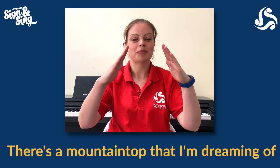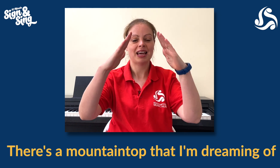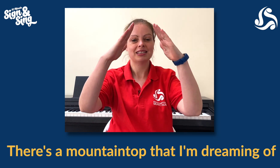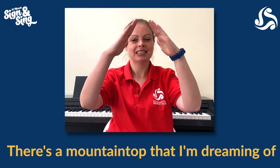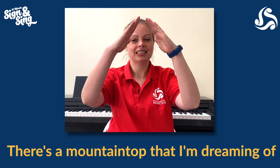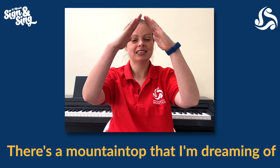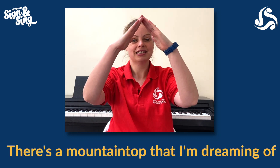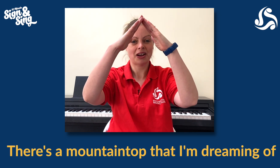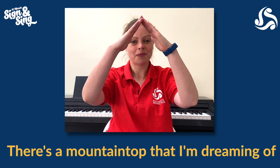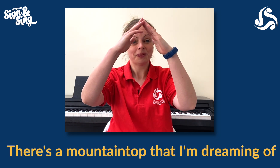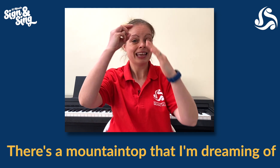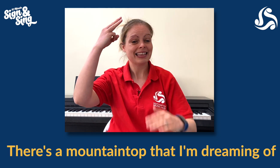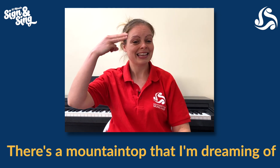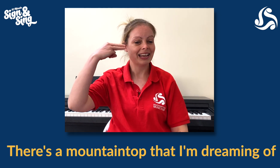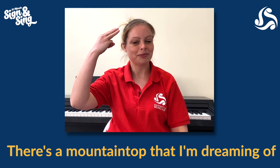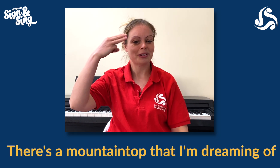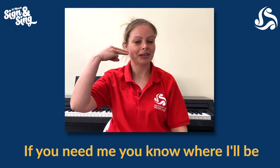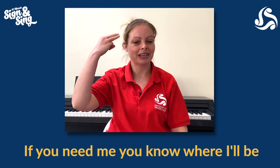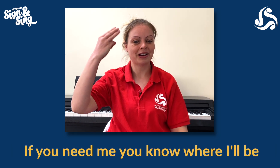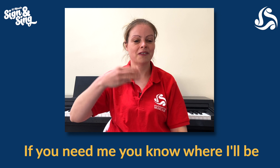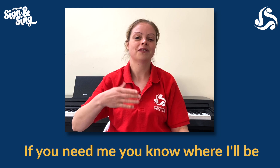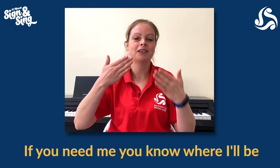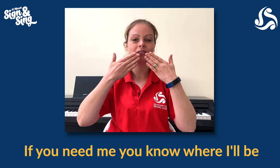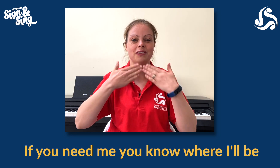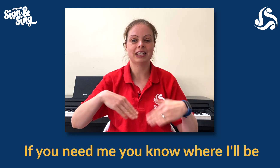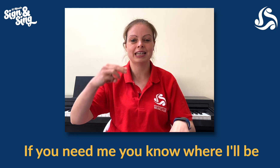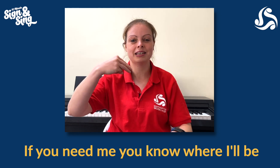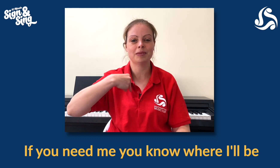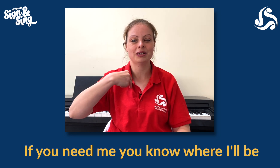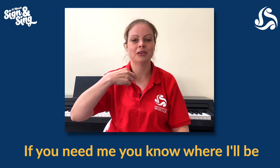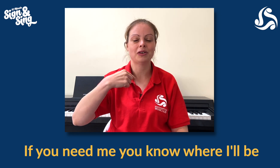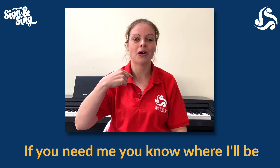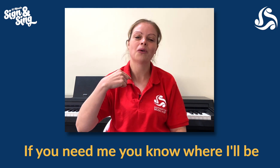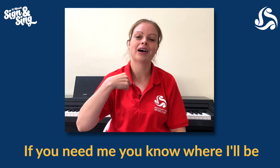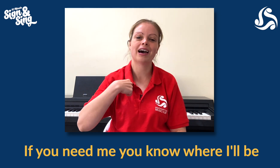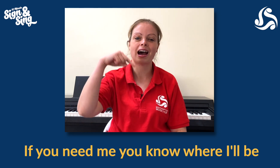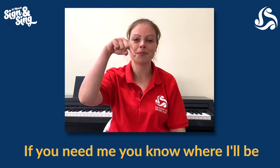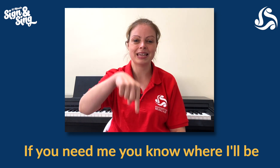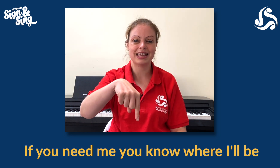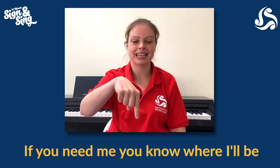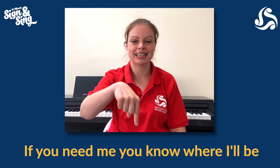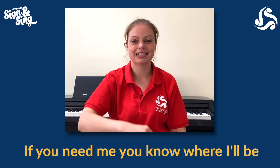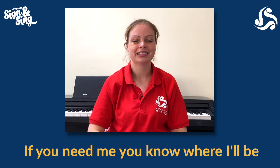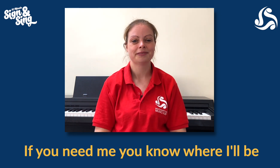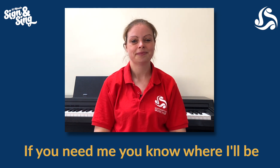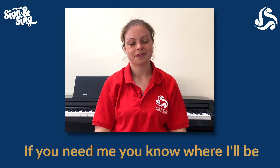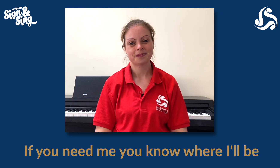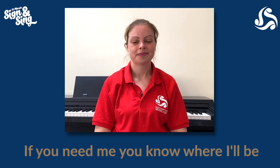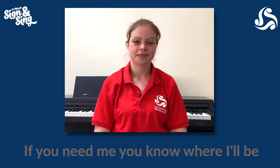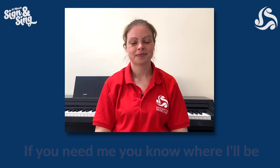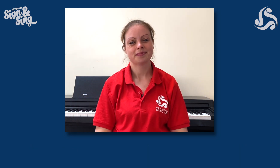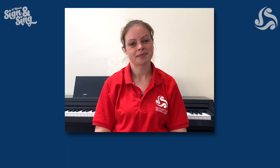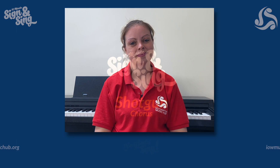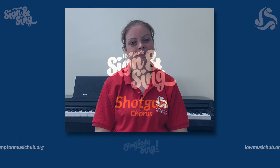a mountain top that I'm dreaming of. If you need me, you know where I'll be. I'll